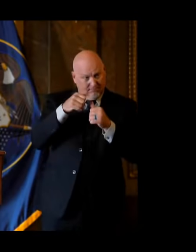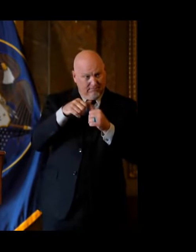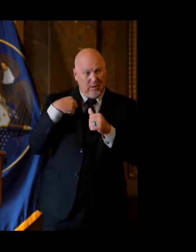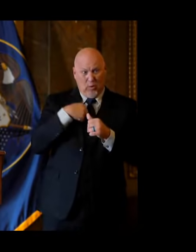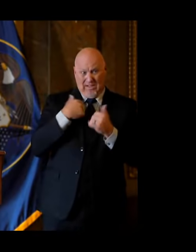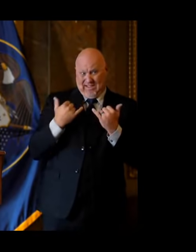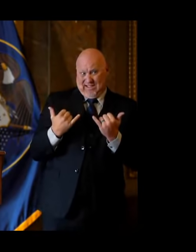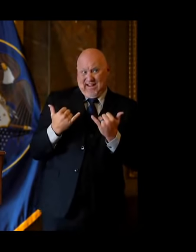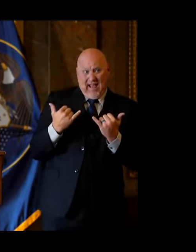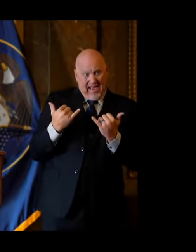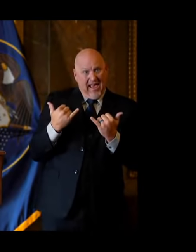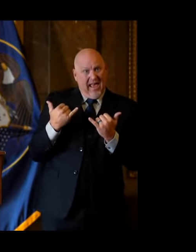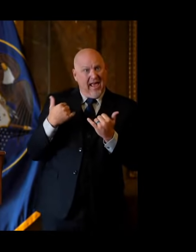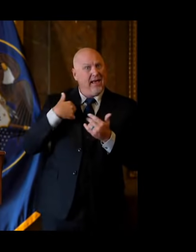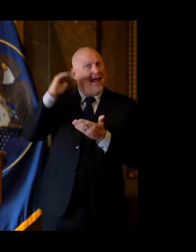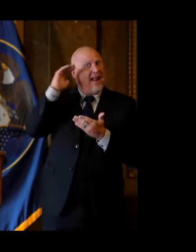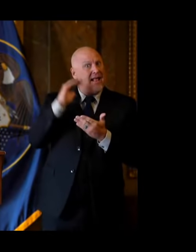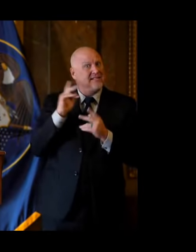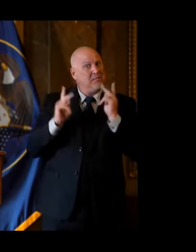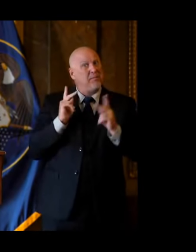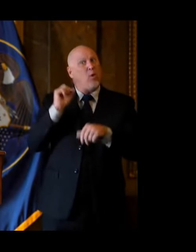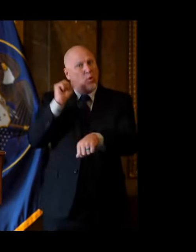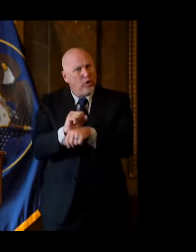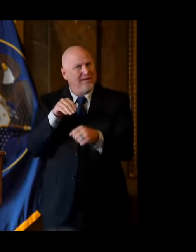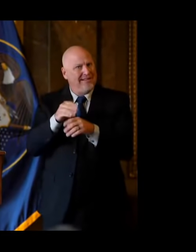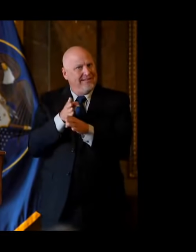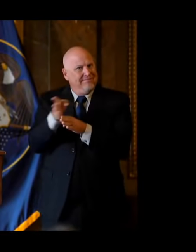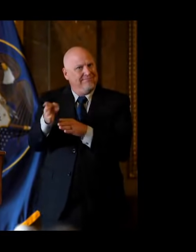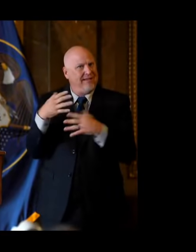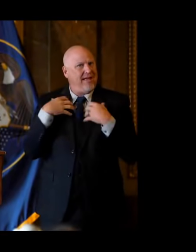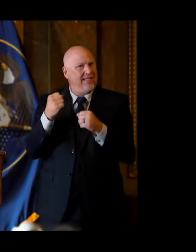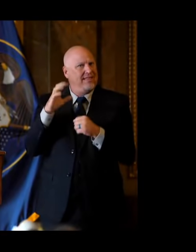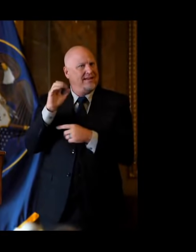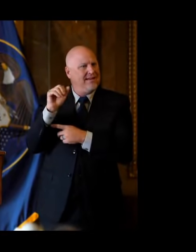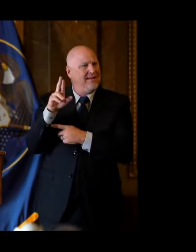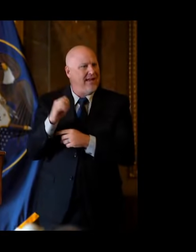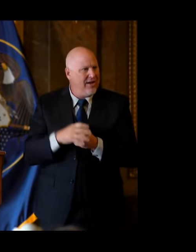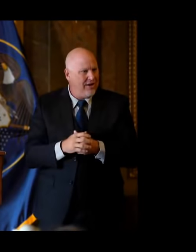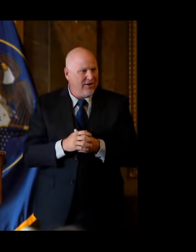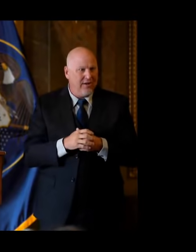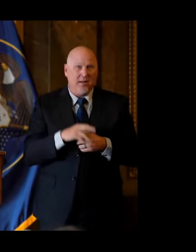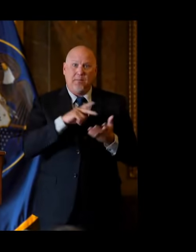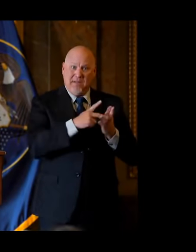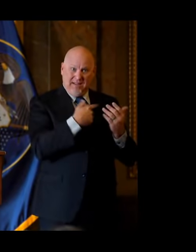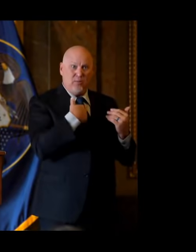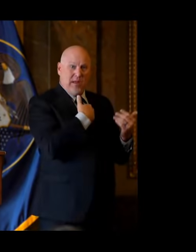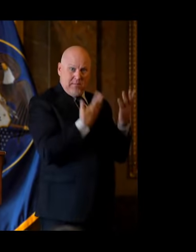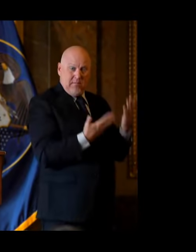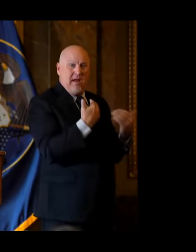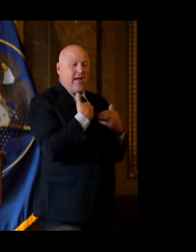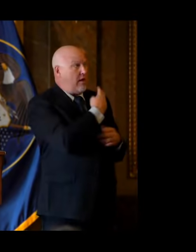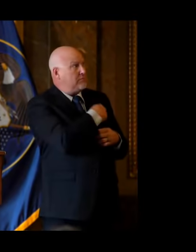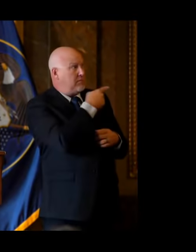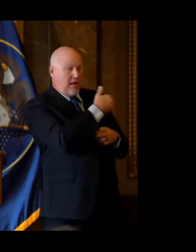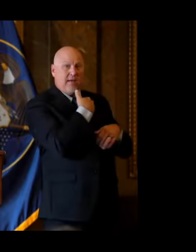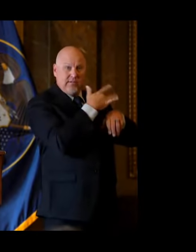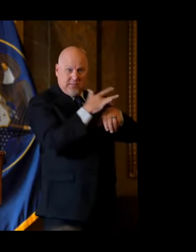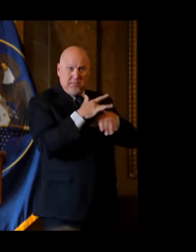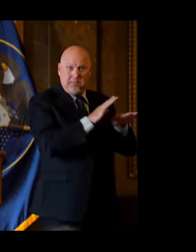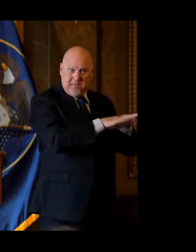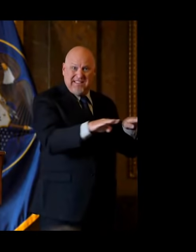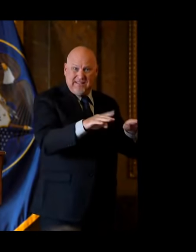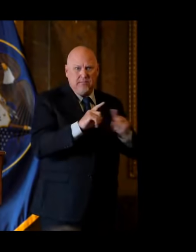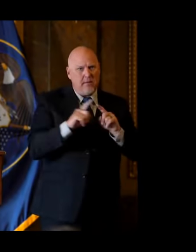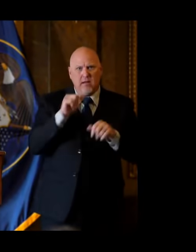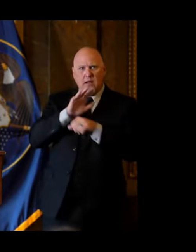meant that even though the same number of beds were technically still available, those were beds that would not be staffed, and so we had